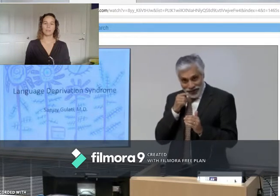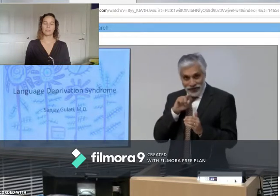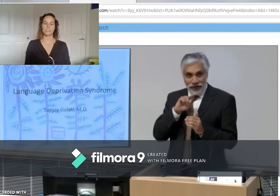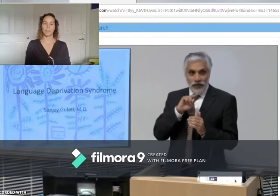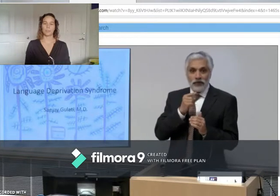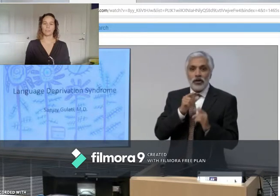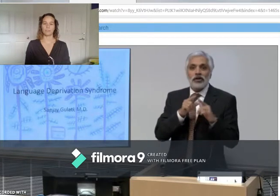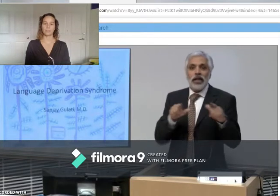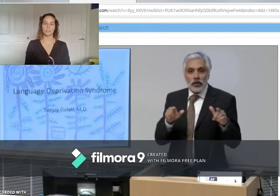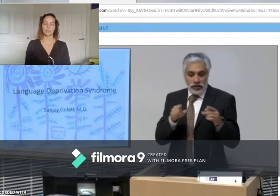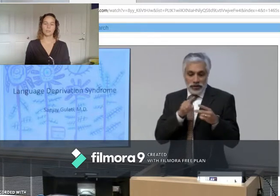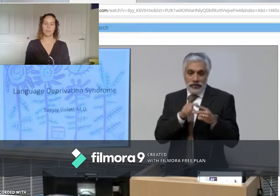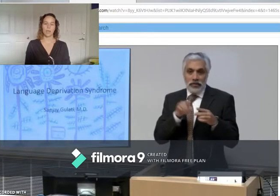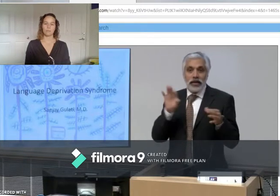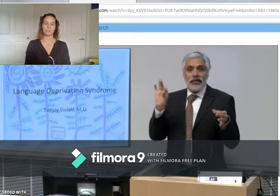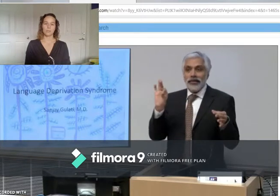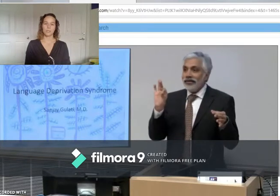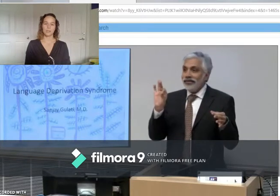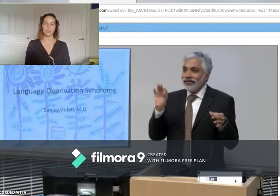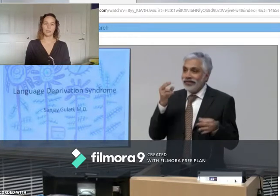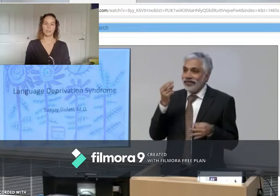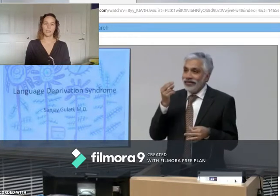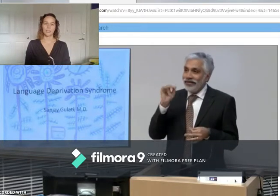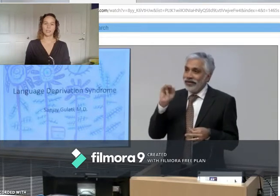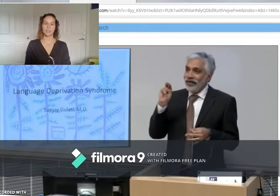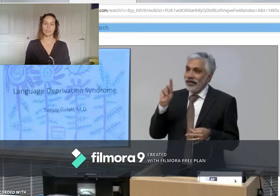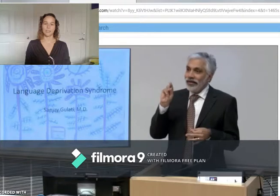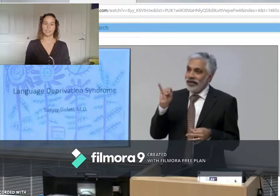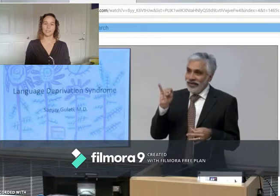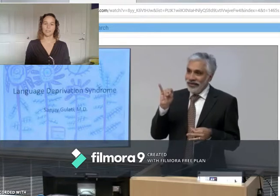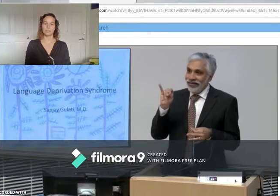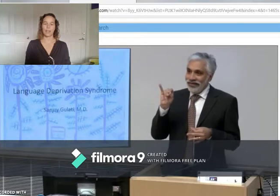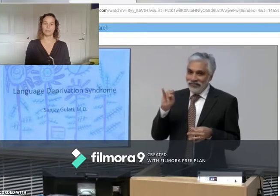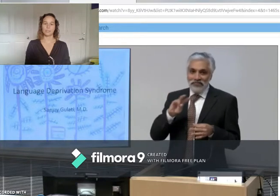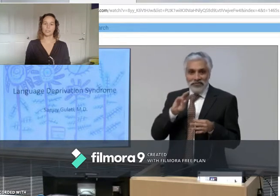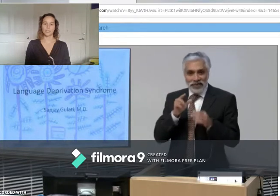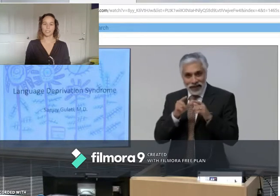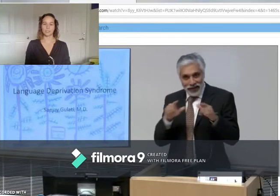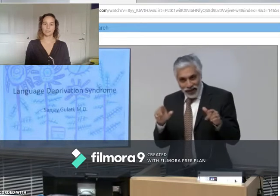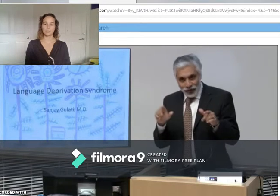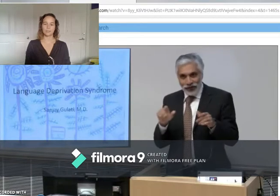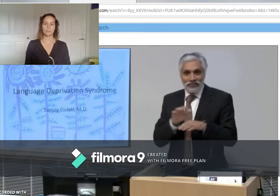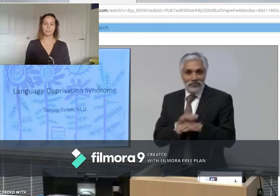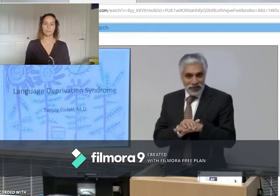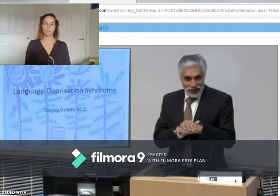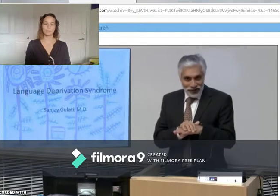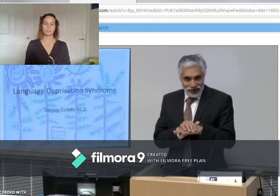My sign language is not perfect. I was born hearing, and I didn't learn ASL until I was 30.